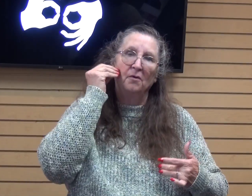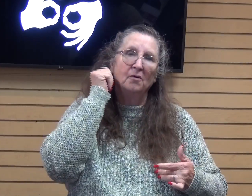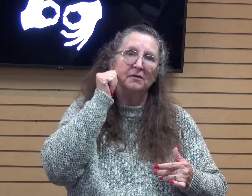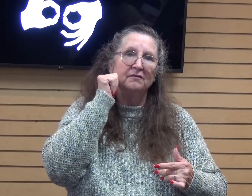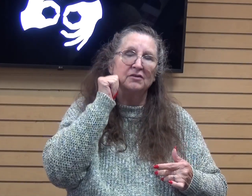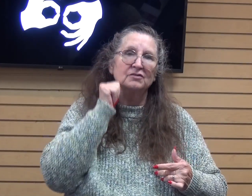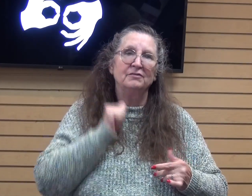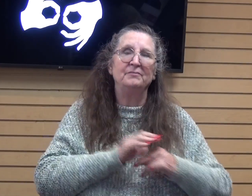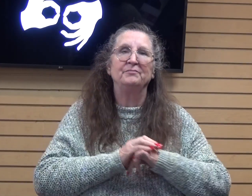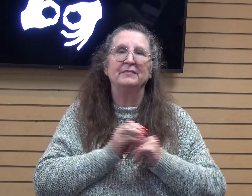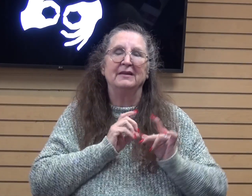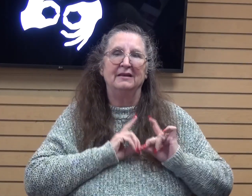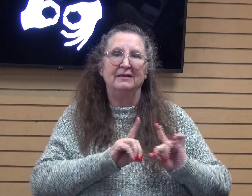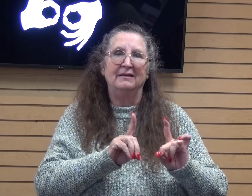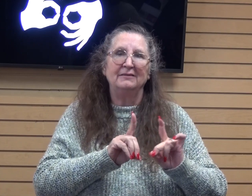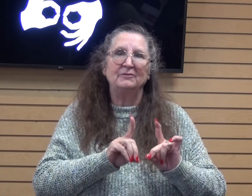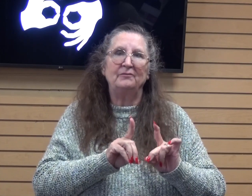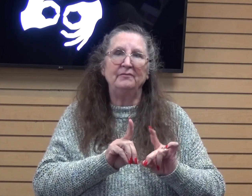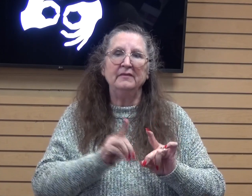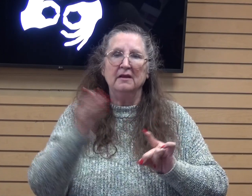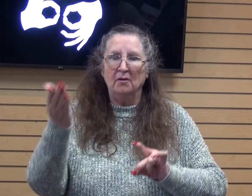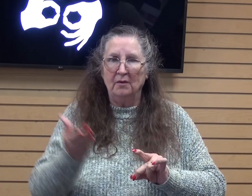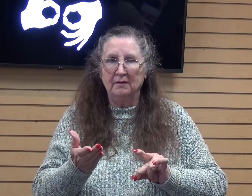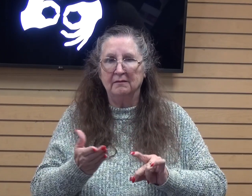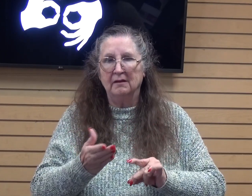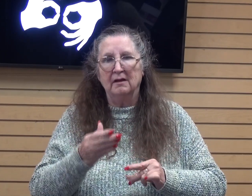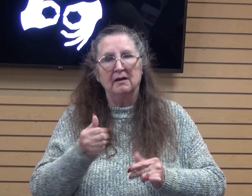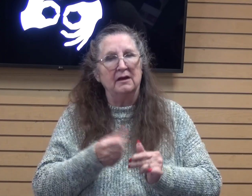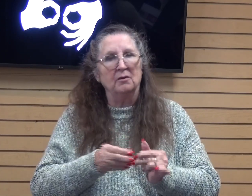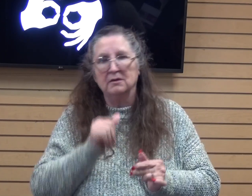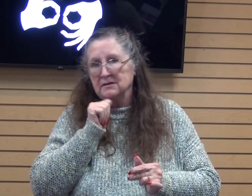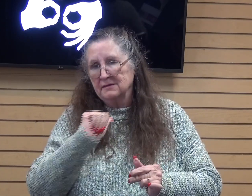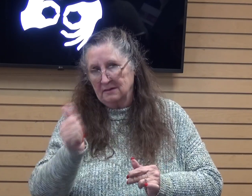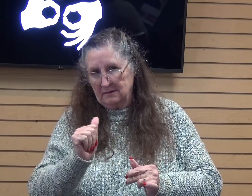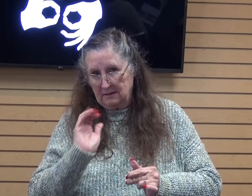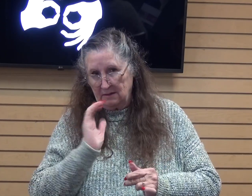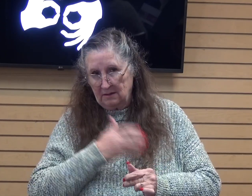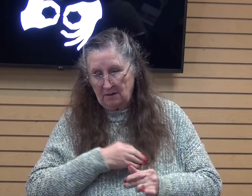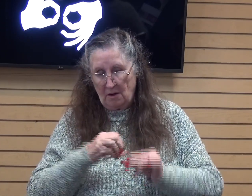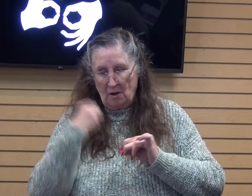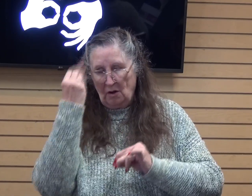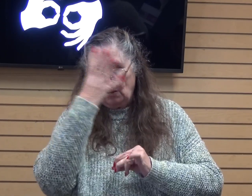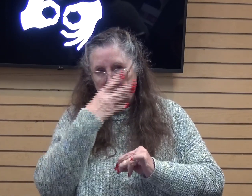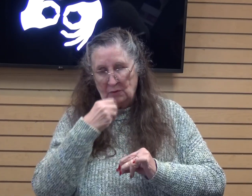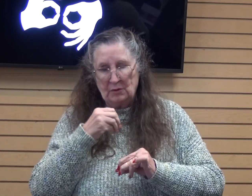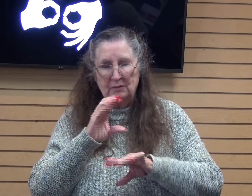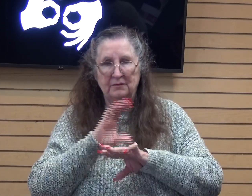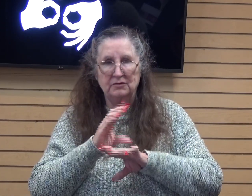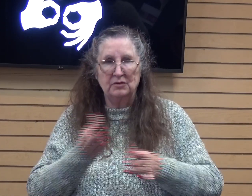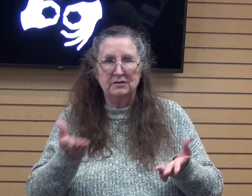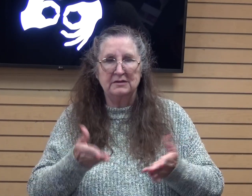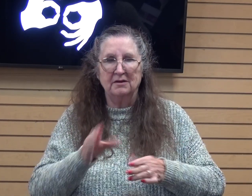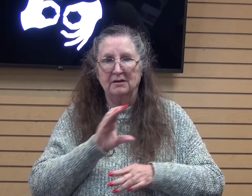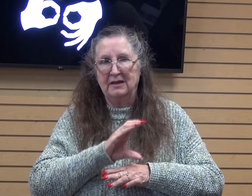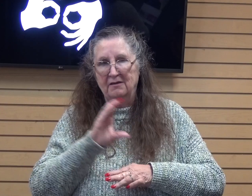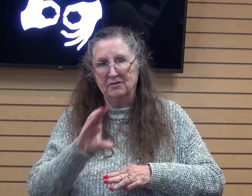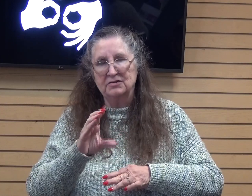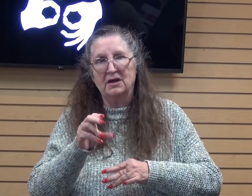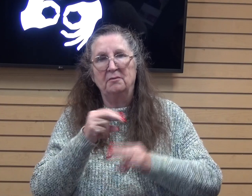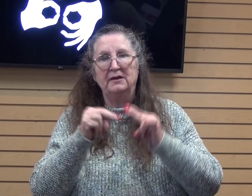like to extend a welcome to anyone tuned in that does not attend our beautiful church here in Hemet, Calvary Chapel, and we are blessed and honored to have you join us